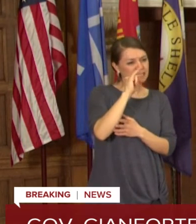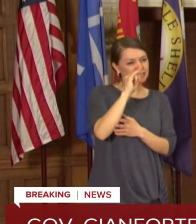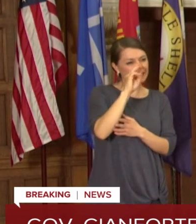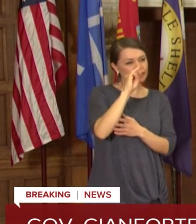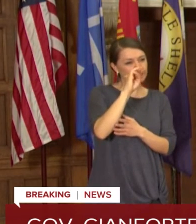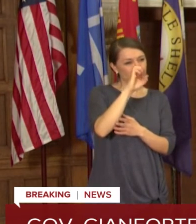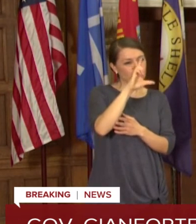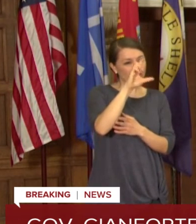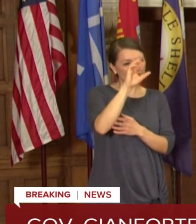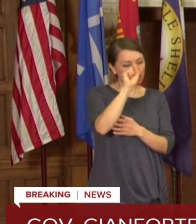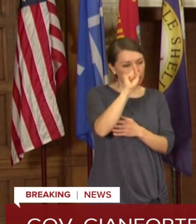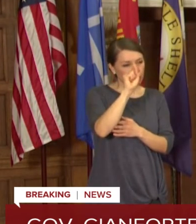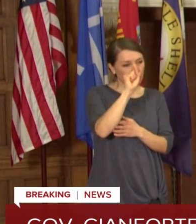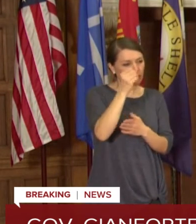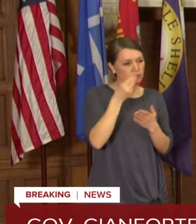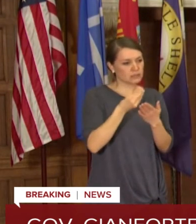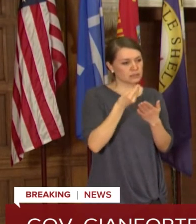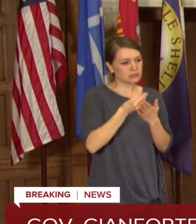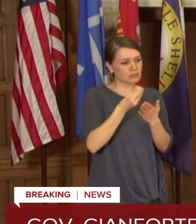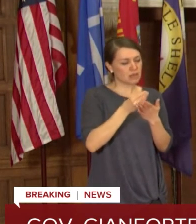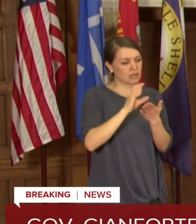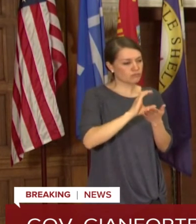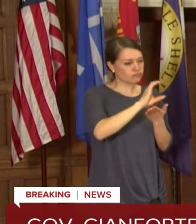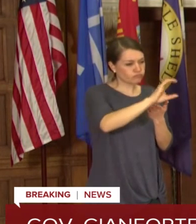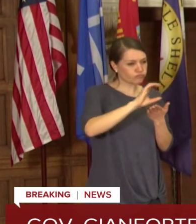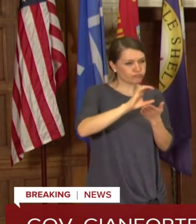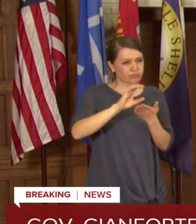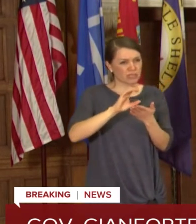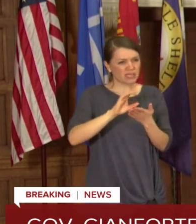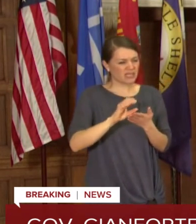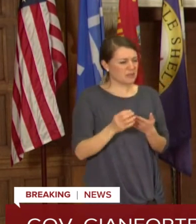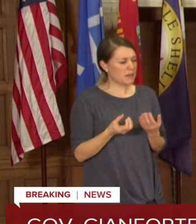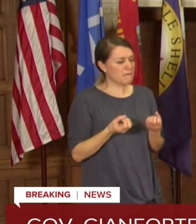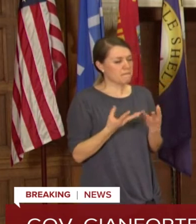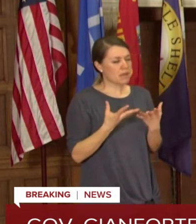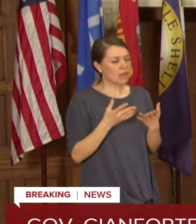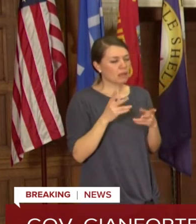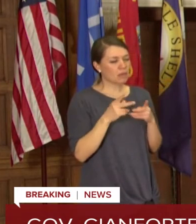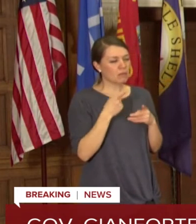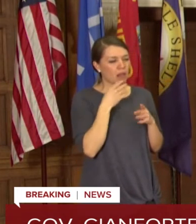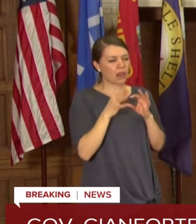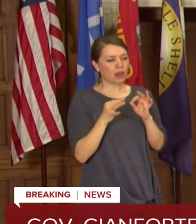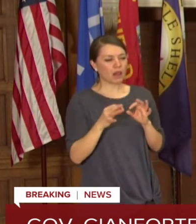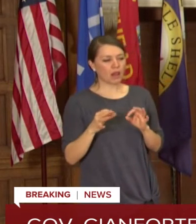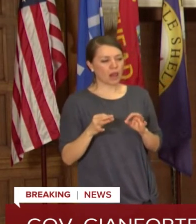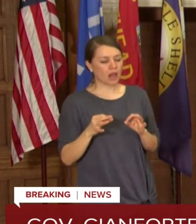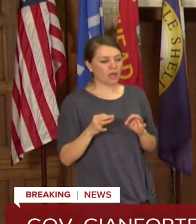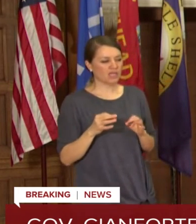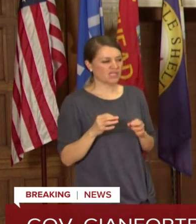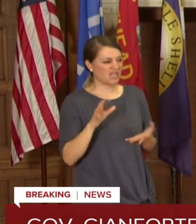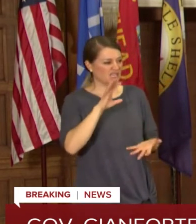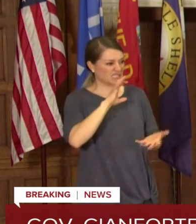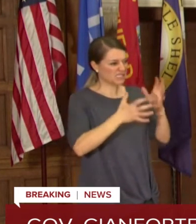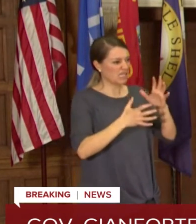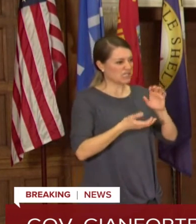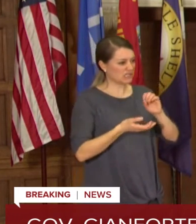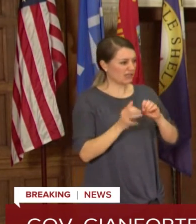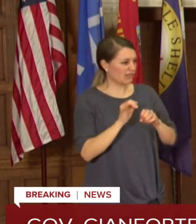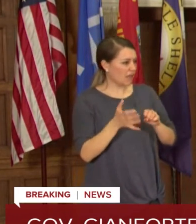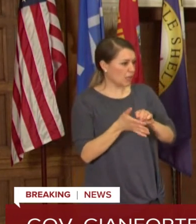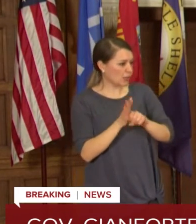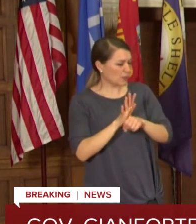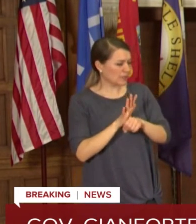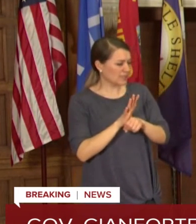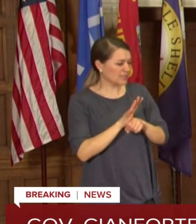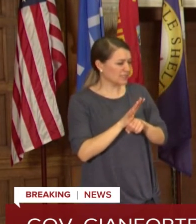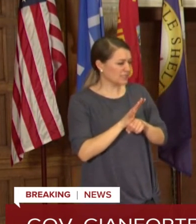session diluting the power of your office in responding to disasters like the COVID-19 pandemic.